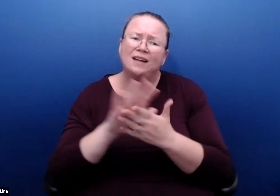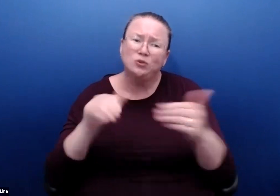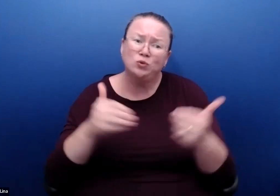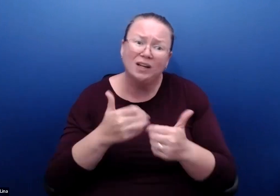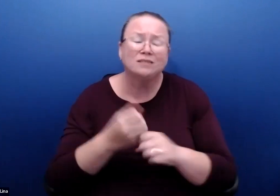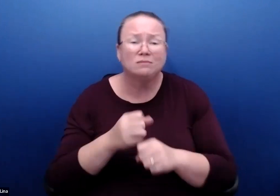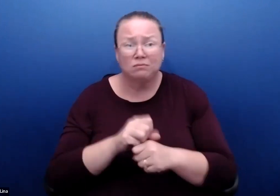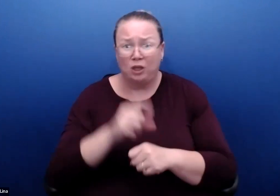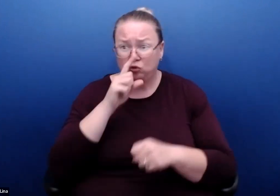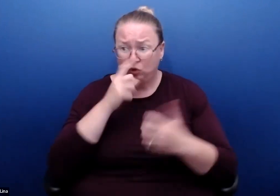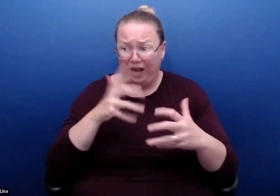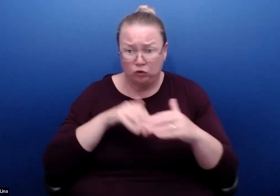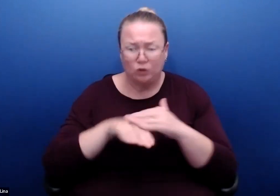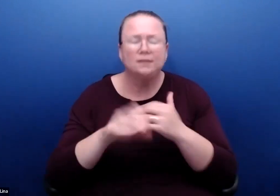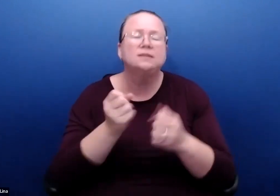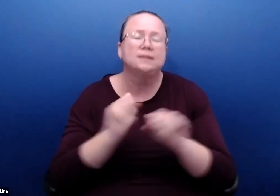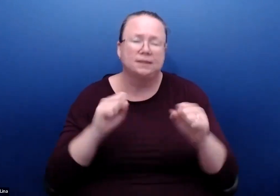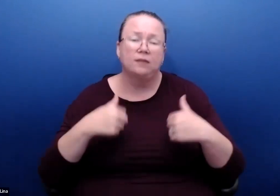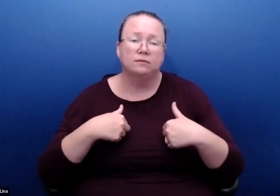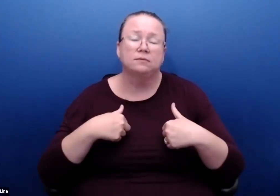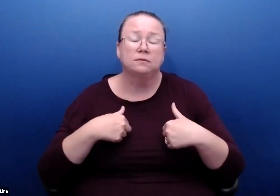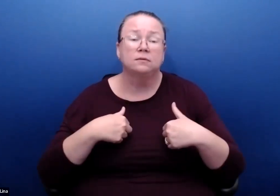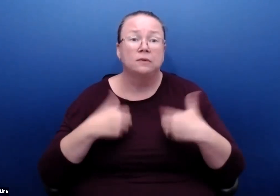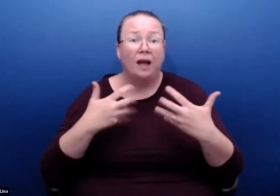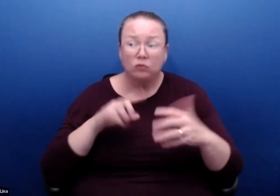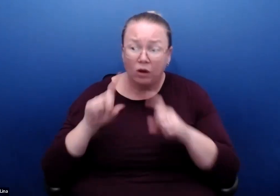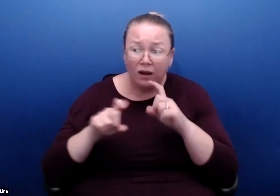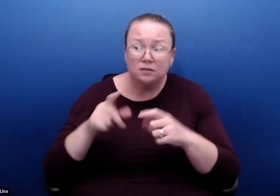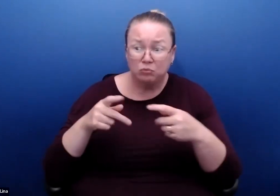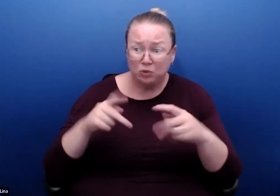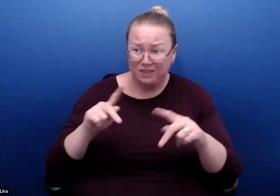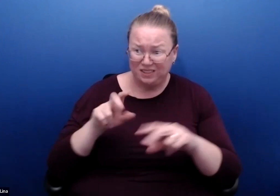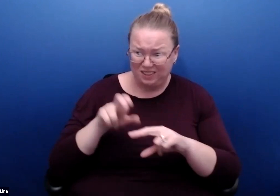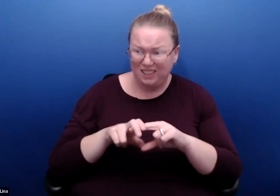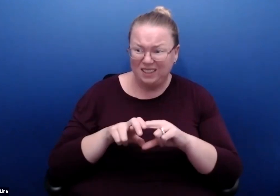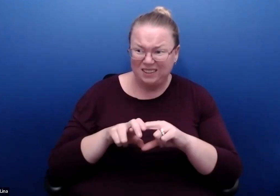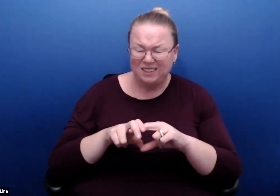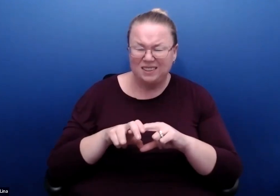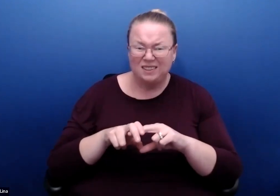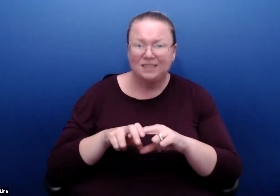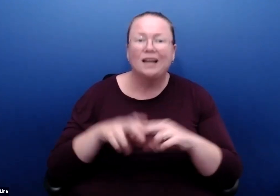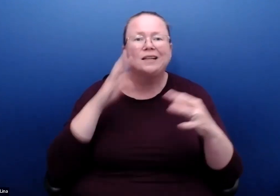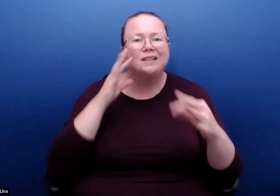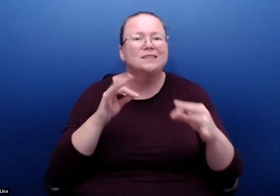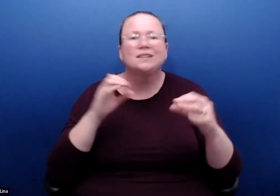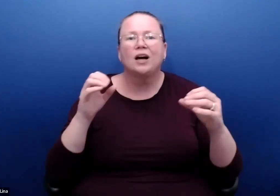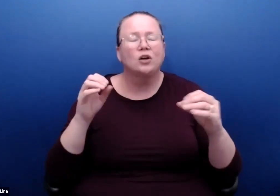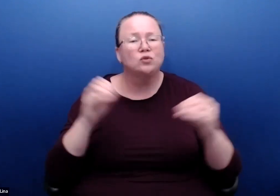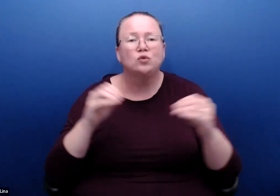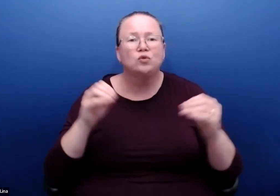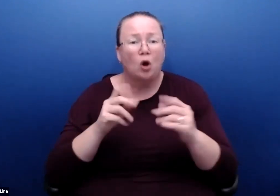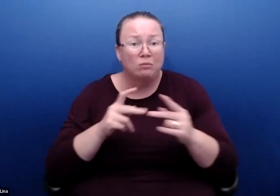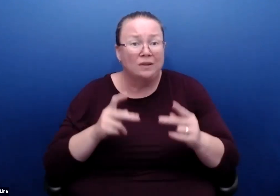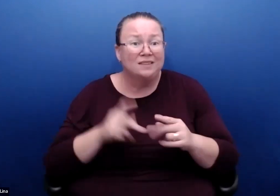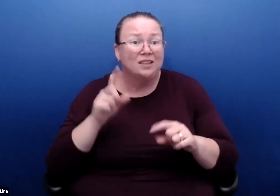would be safe inside her home. After asking Raquel for permission to sit down, I chose to avoid any locations where I wouldn't be